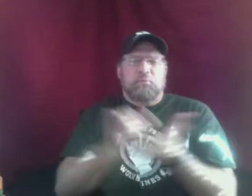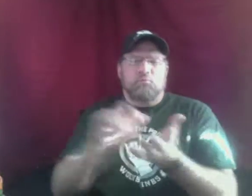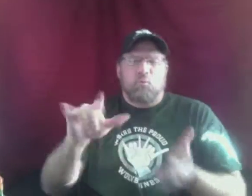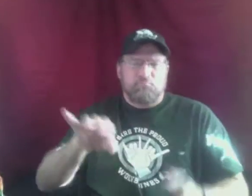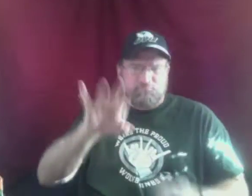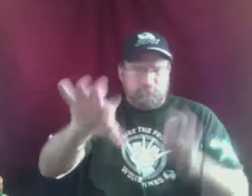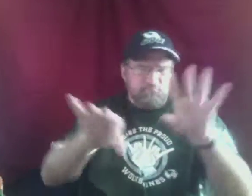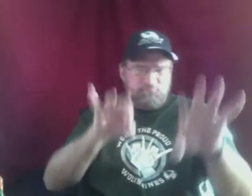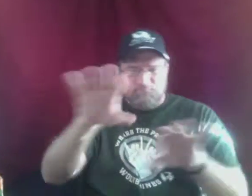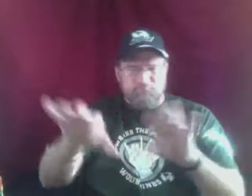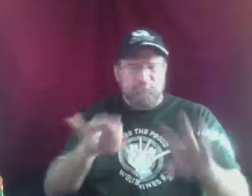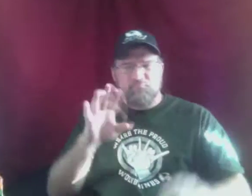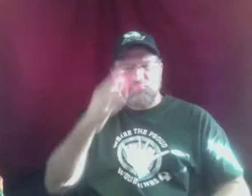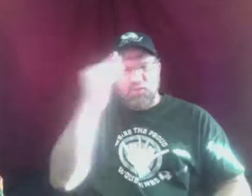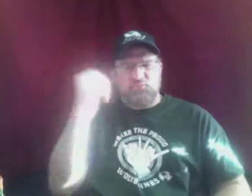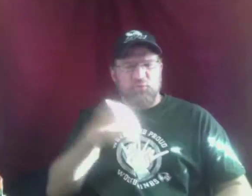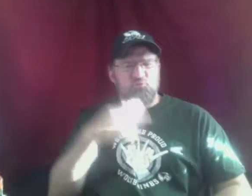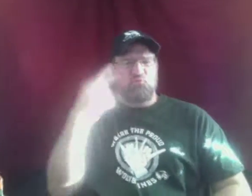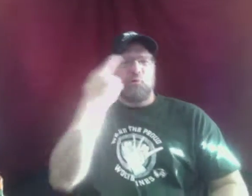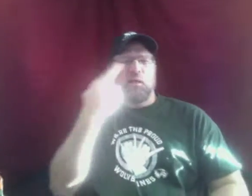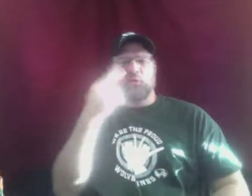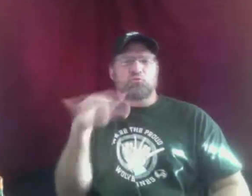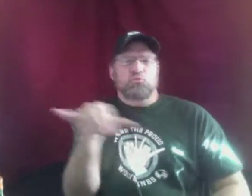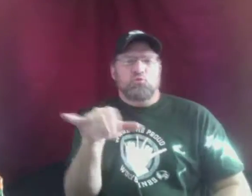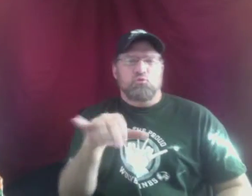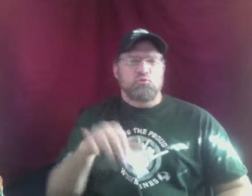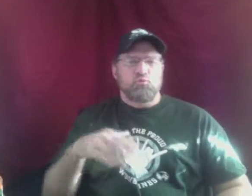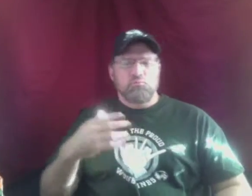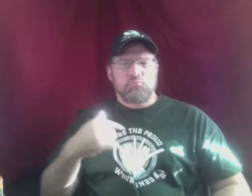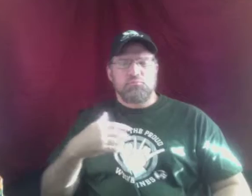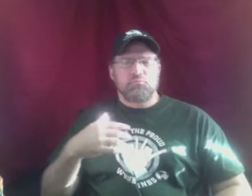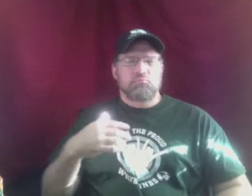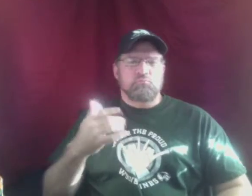If I say something and he doesn't feel the same way, everything will be ruined. Our